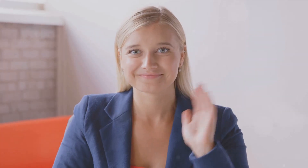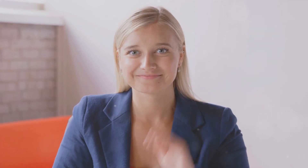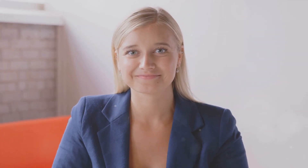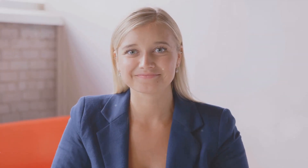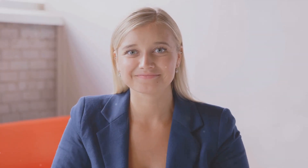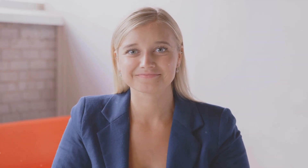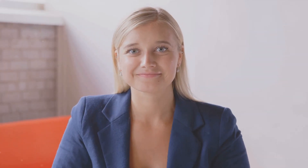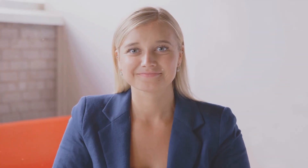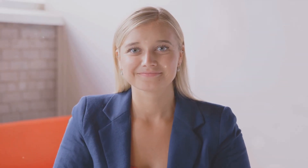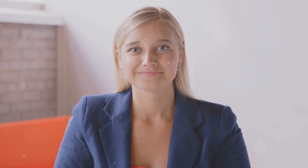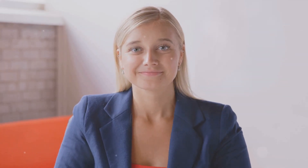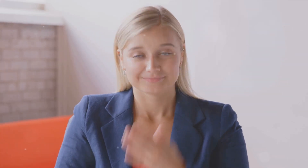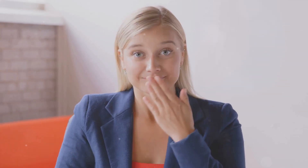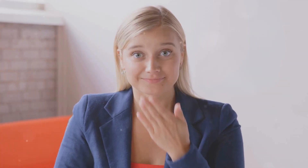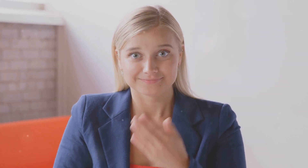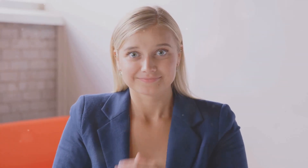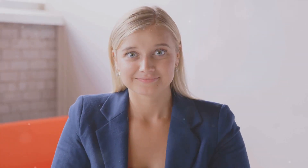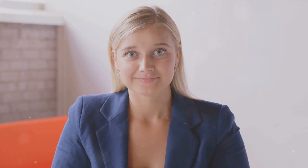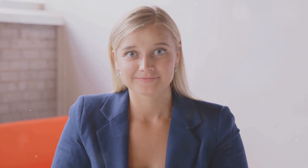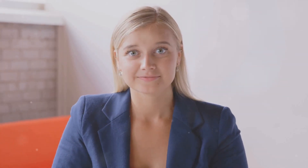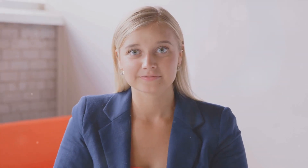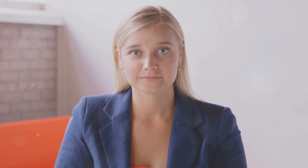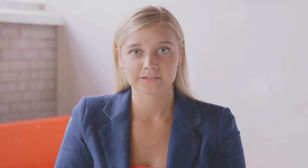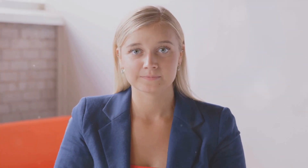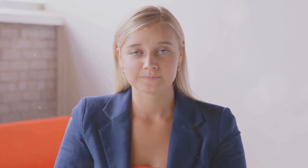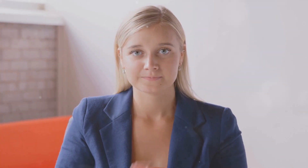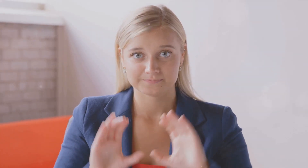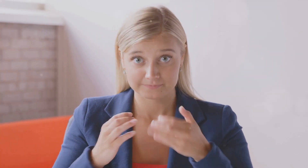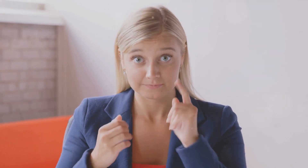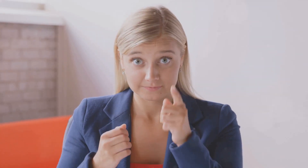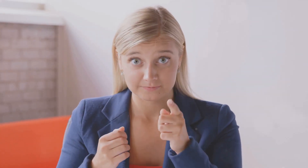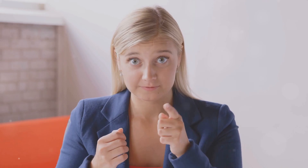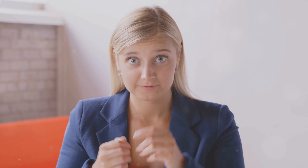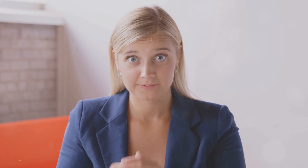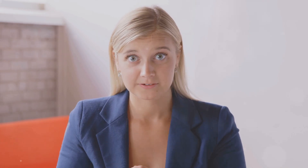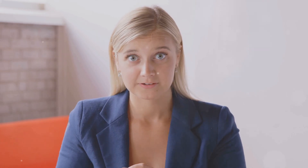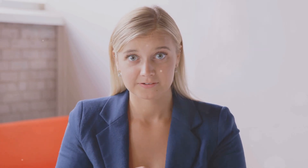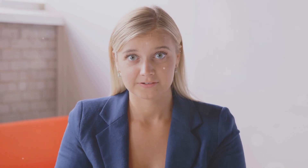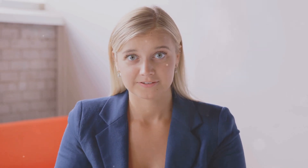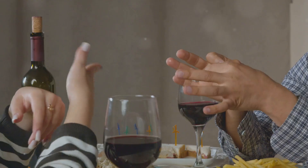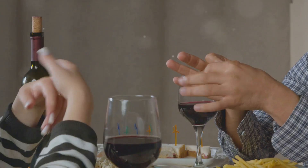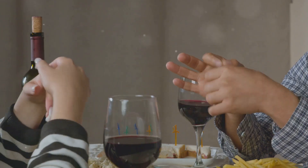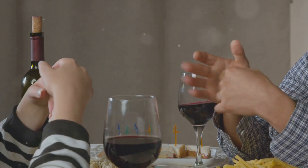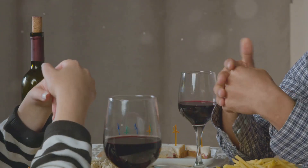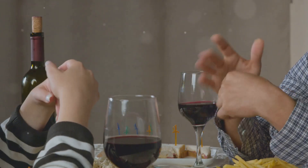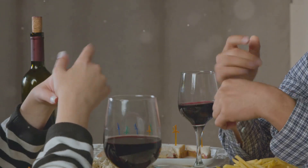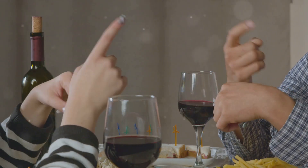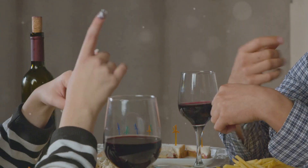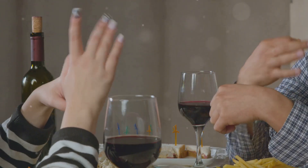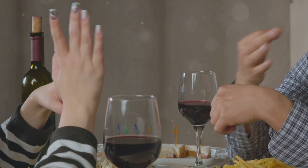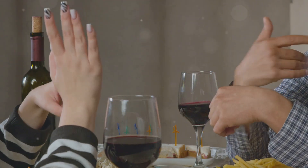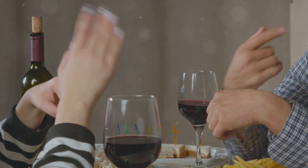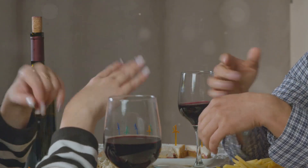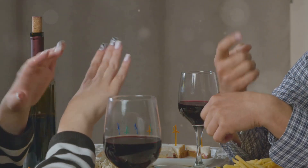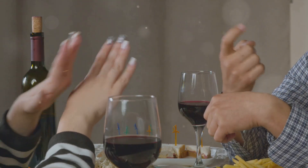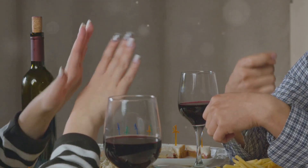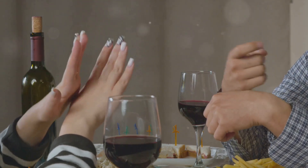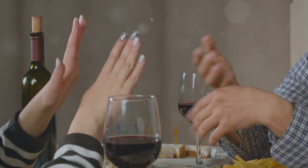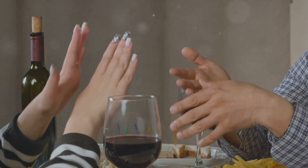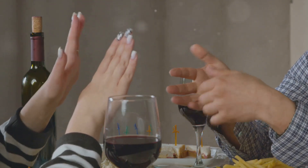add layers of meaning to your signs, making your communication more nuanced and engaging. Practice using a variety of facial expressions while signing